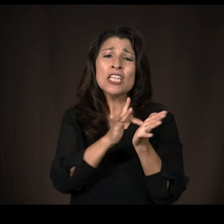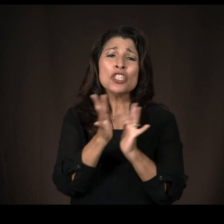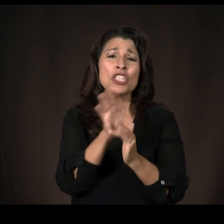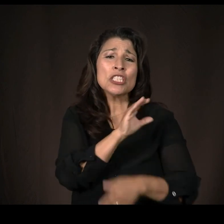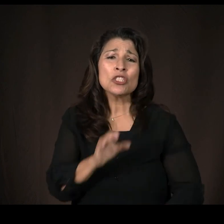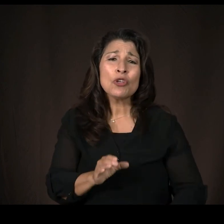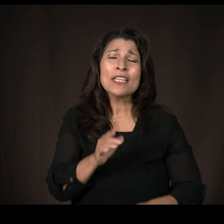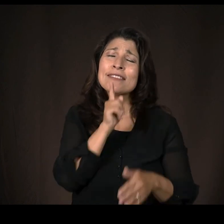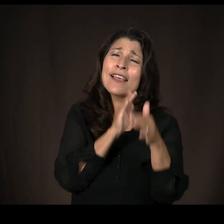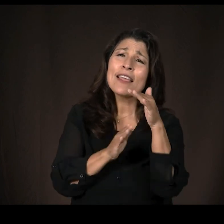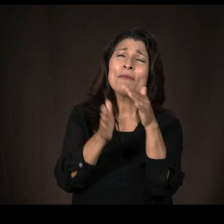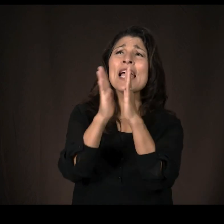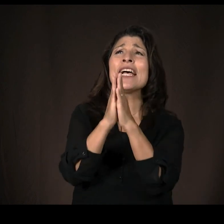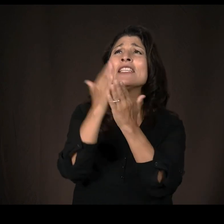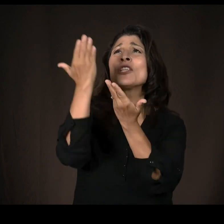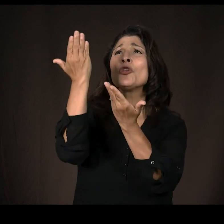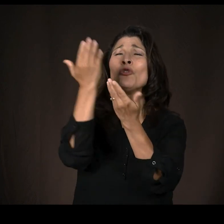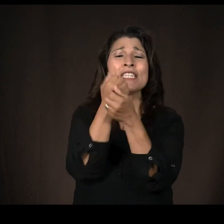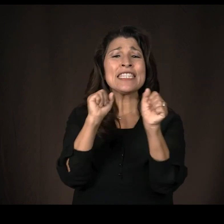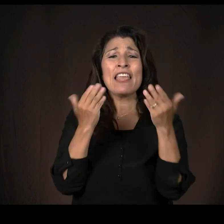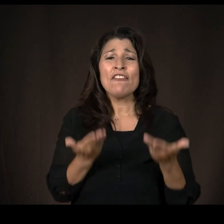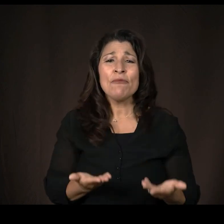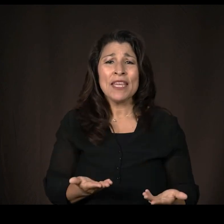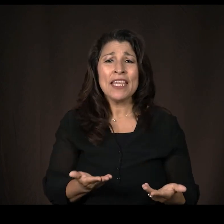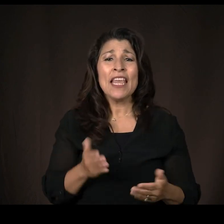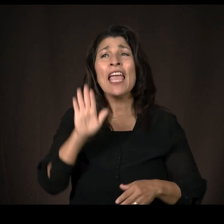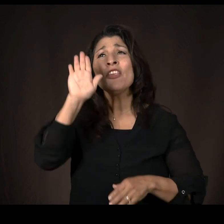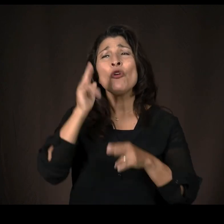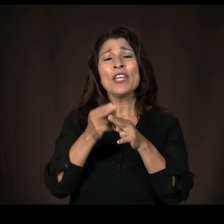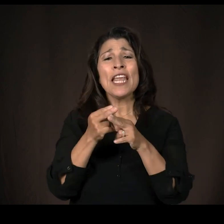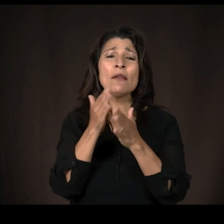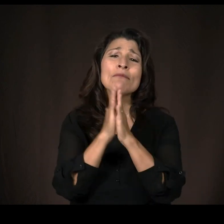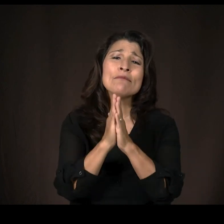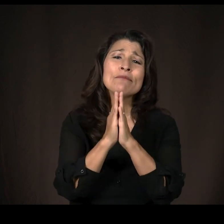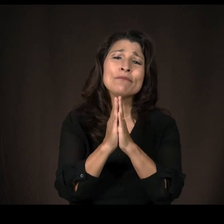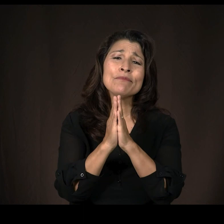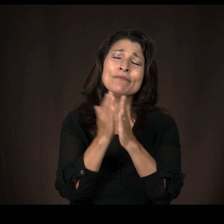I humbly ask you to save me. In your name I pray.